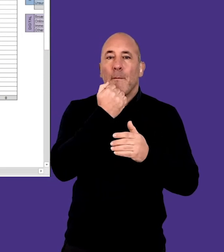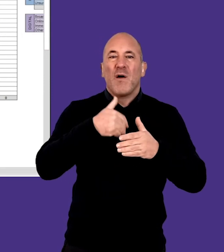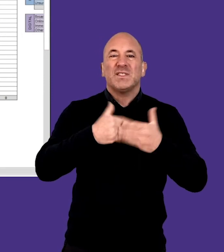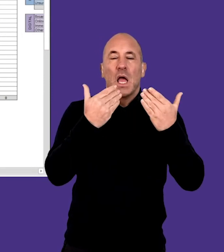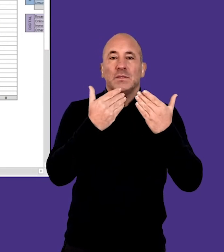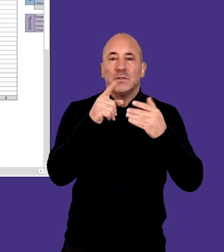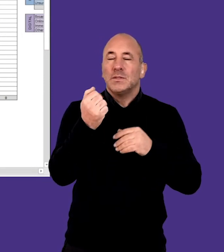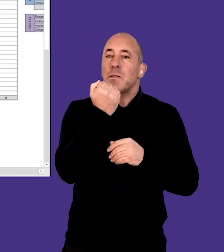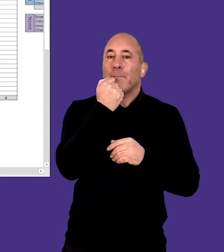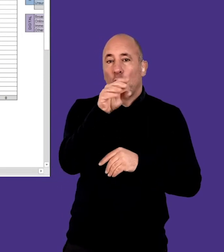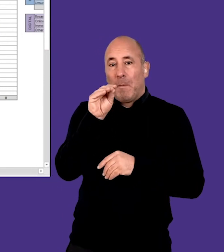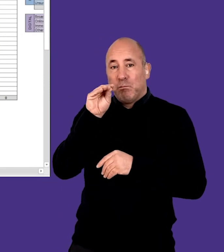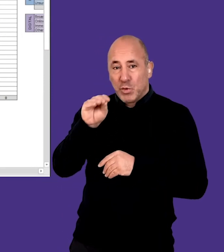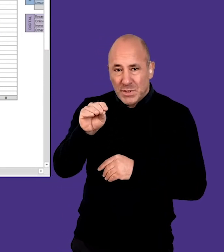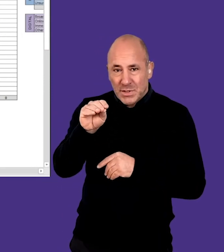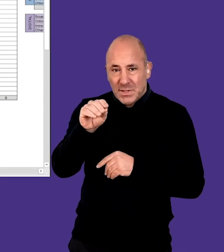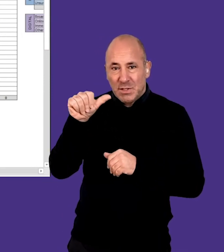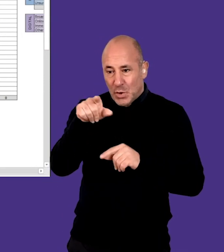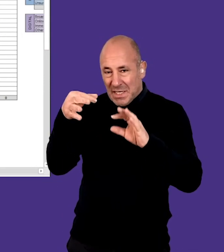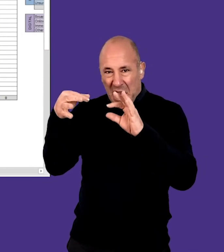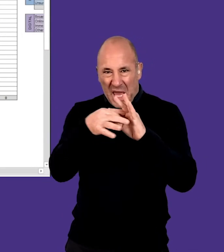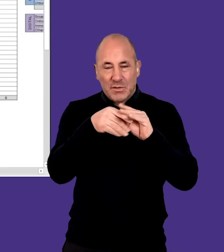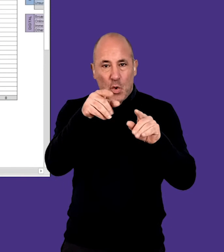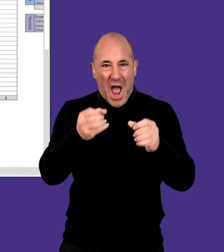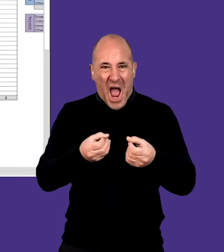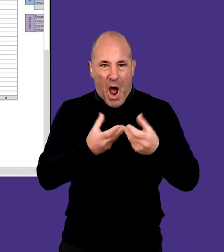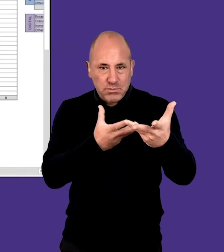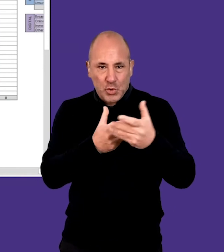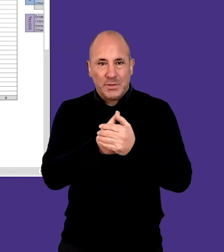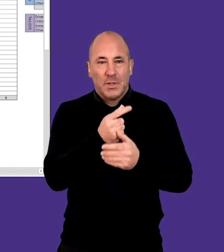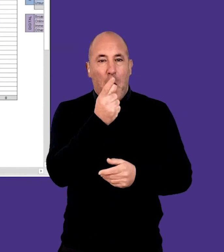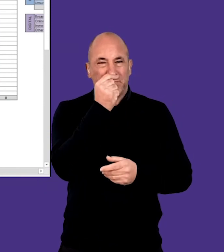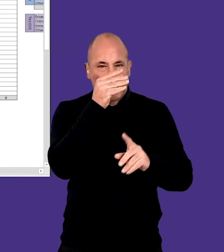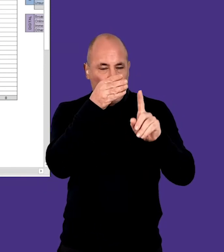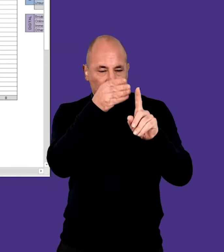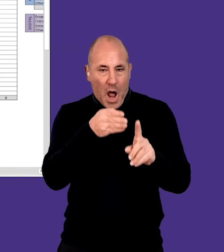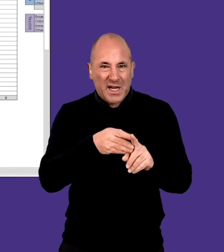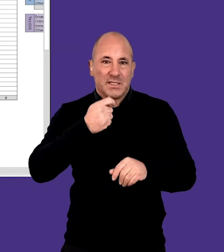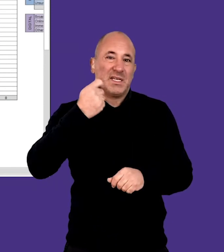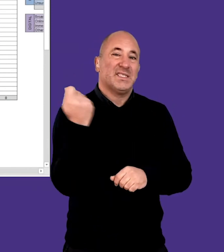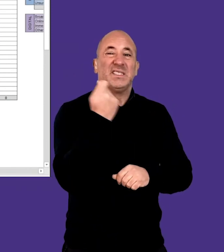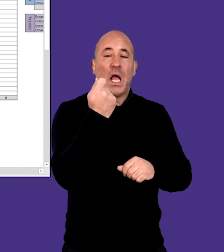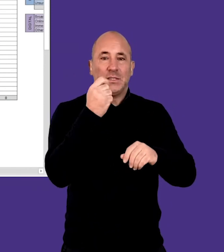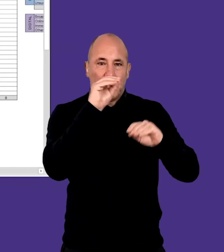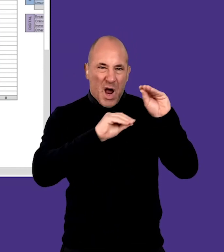the numbers that you include in this column, number of days, should correspond to the outputs, potential targets and